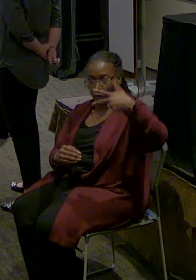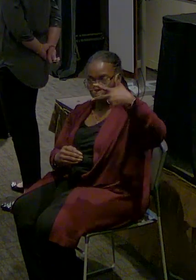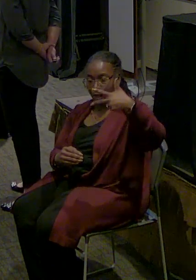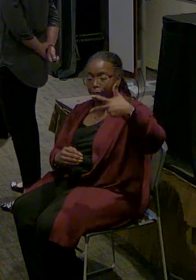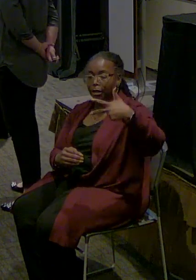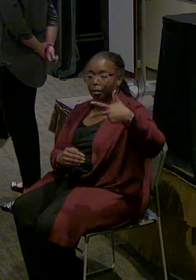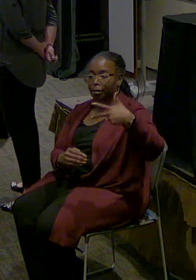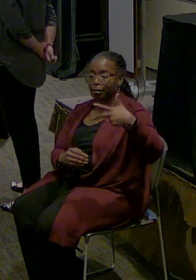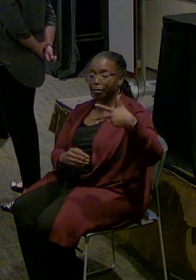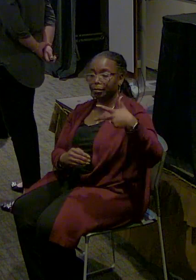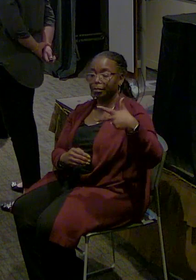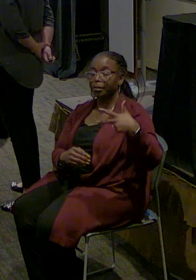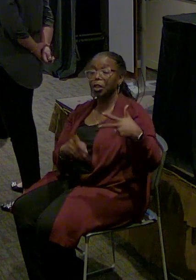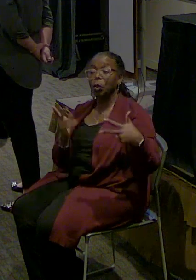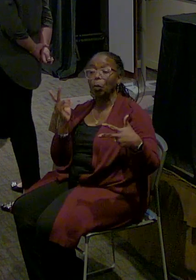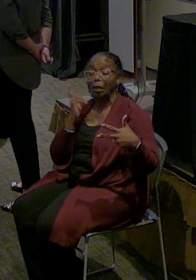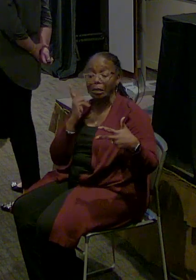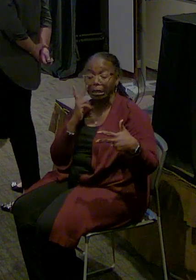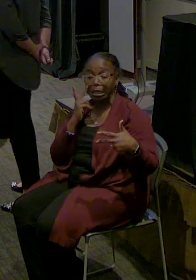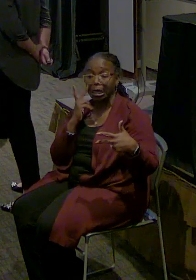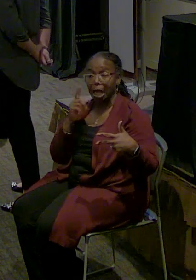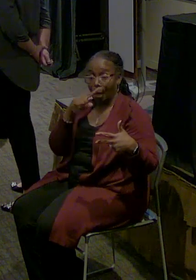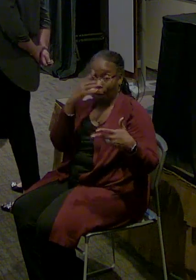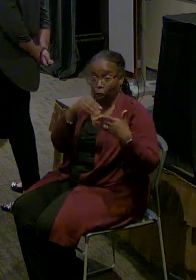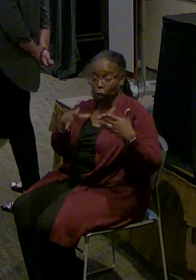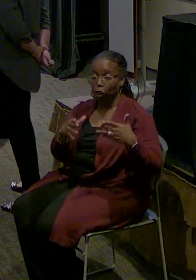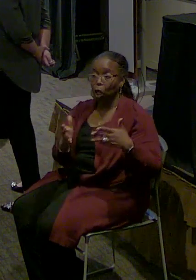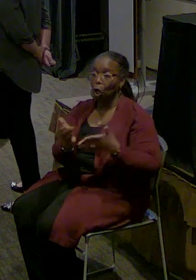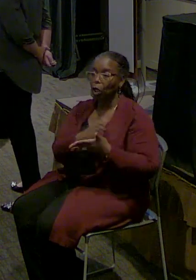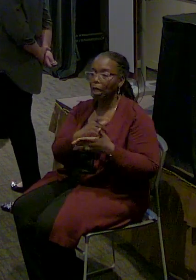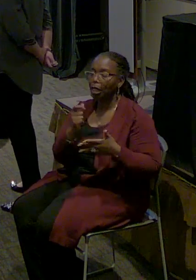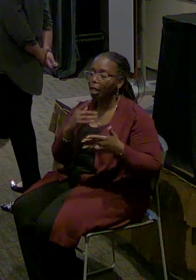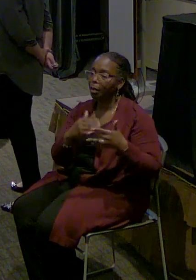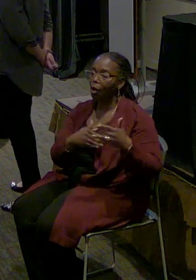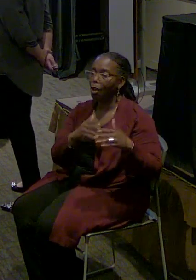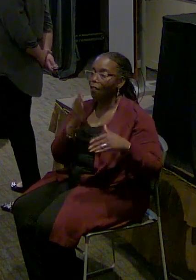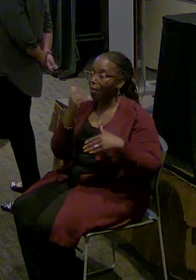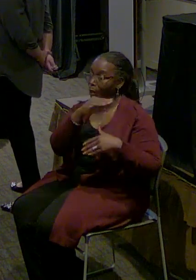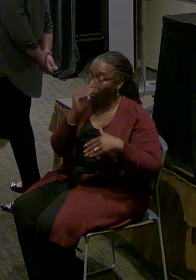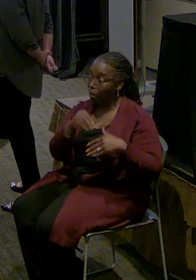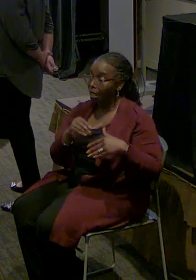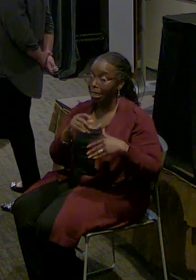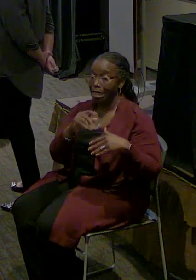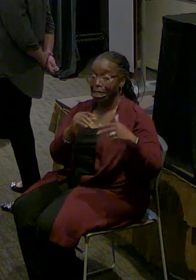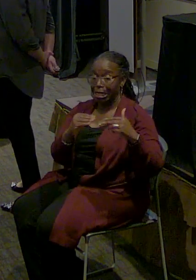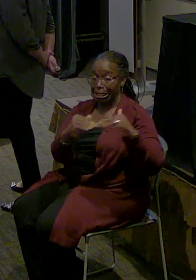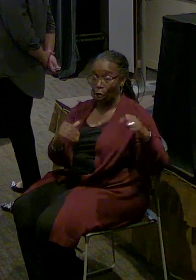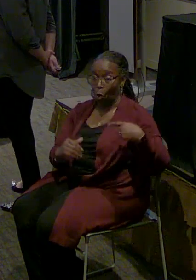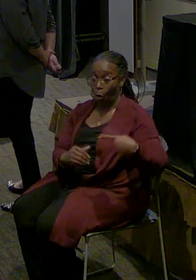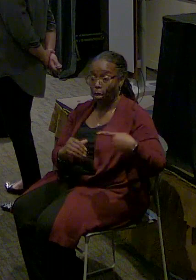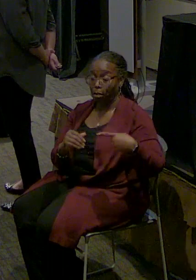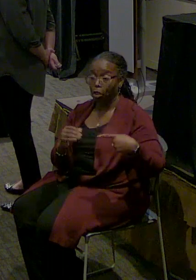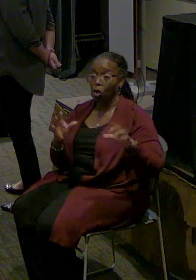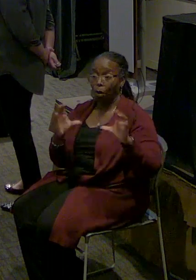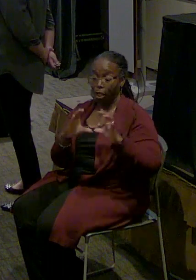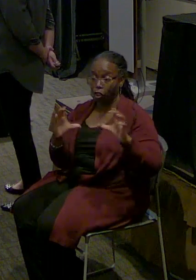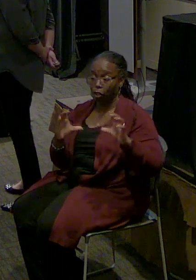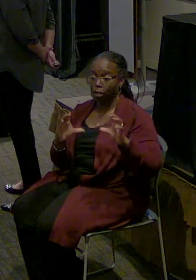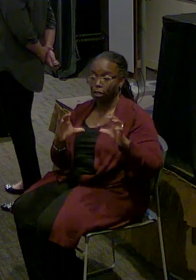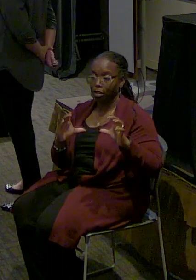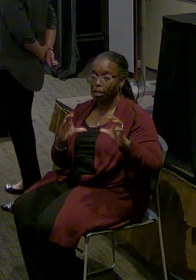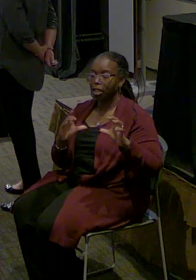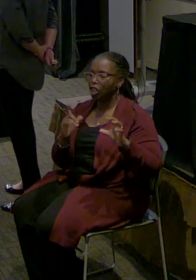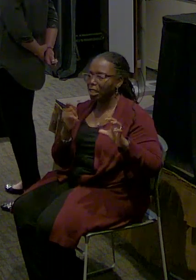3, we can see that our black students are earning a little over 15% tier 1 credentials, just